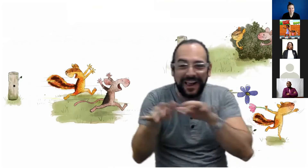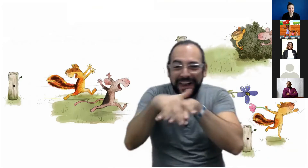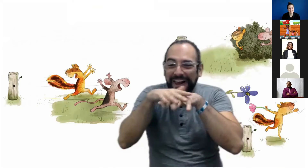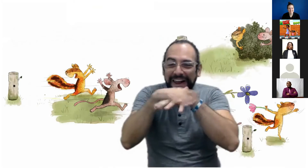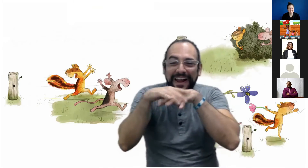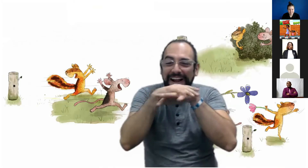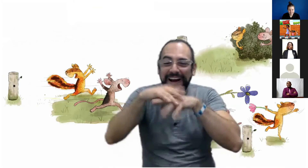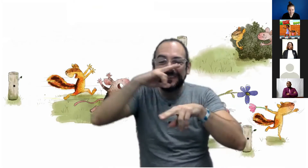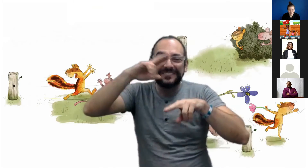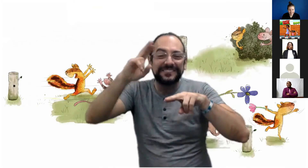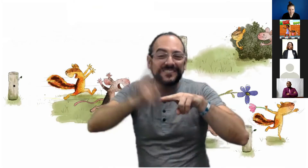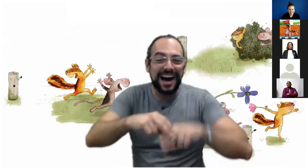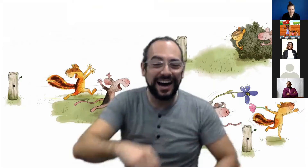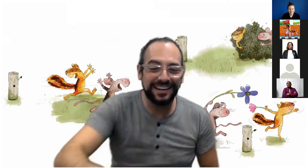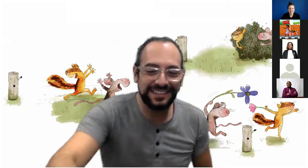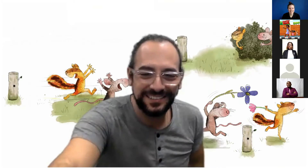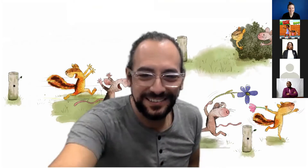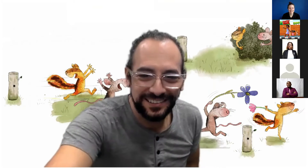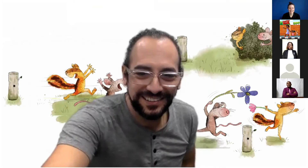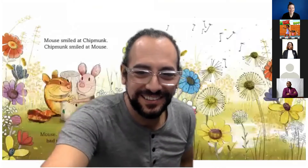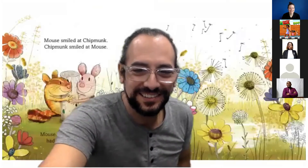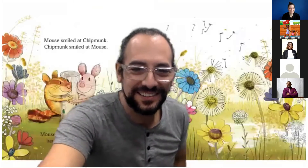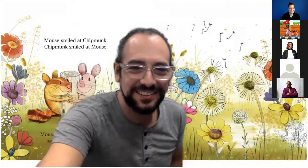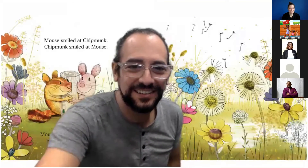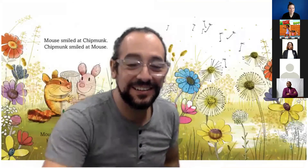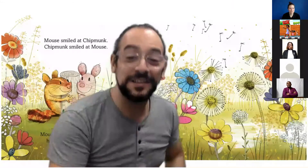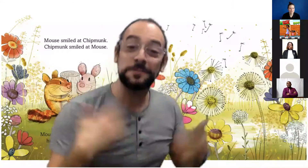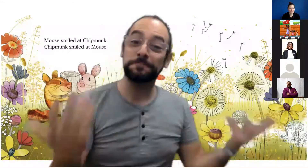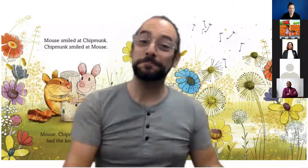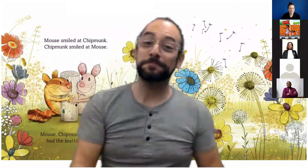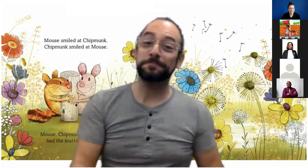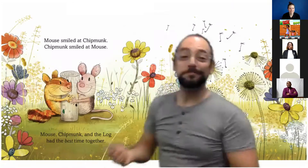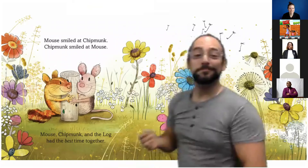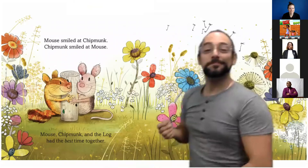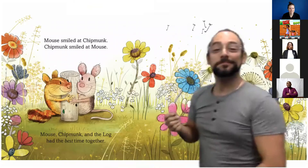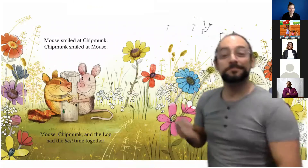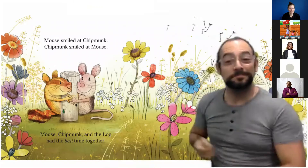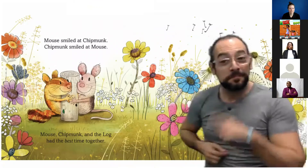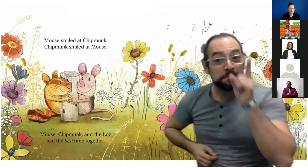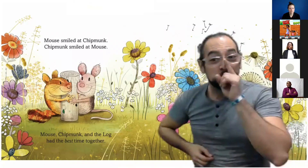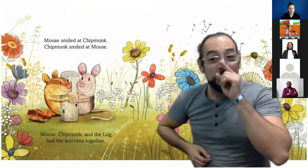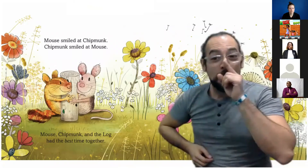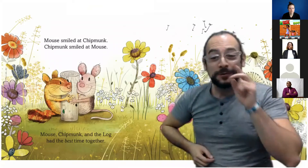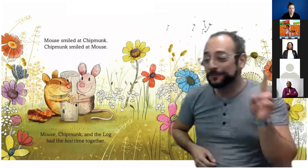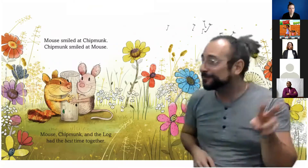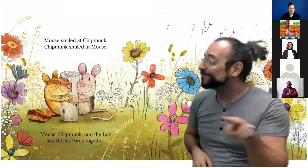They played hide and seek with the log. They had so much fun.